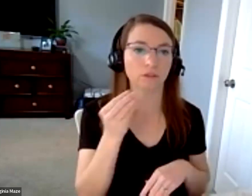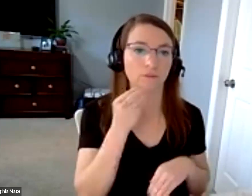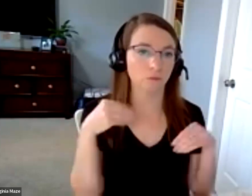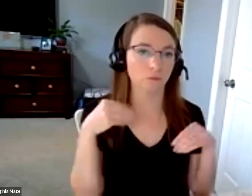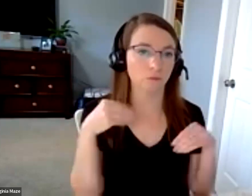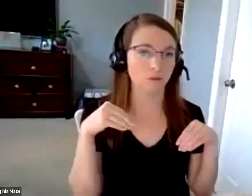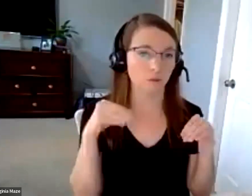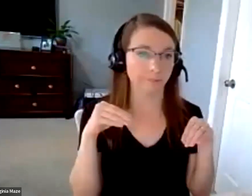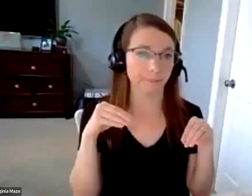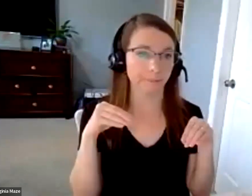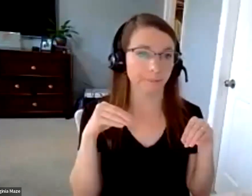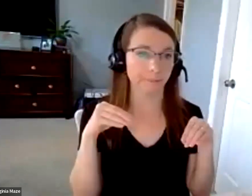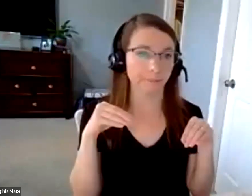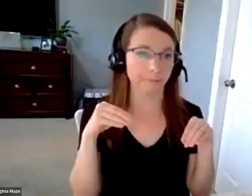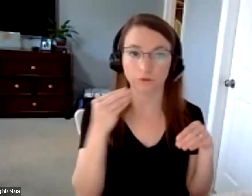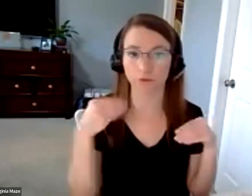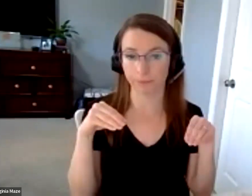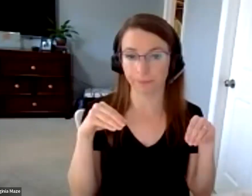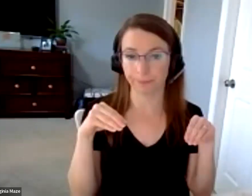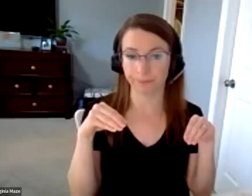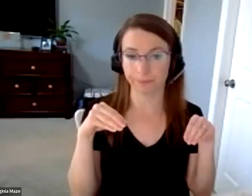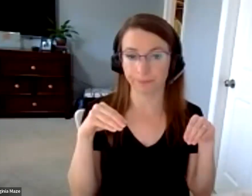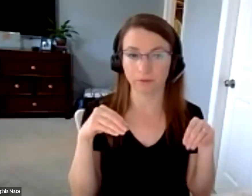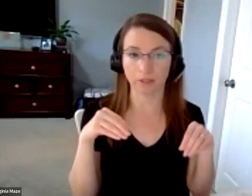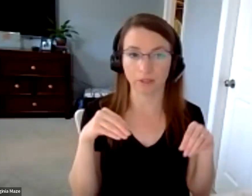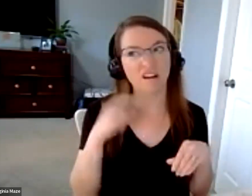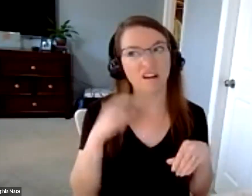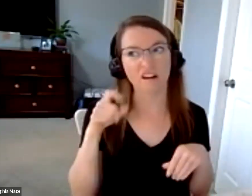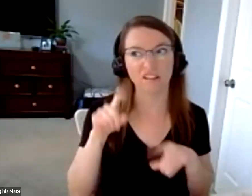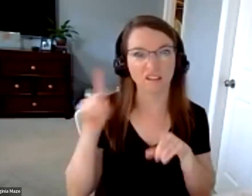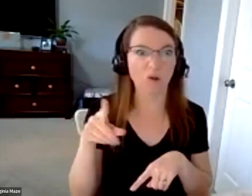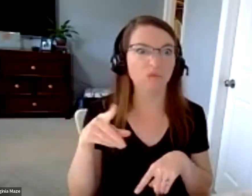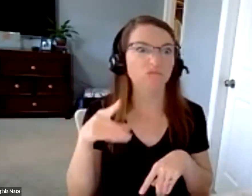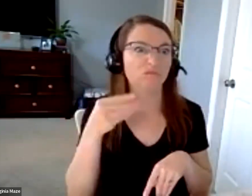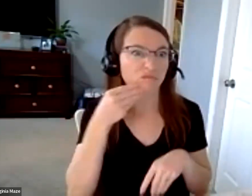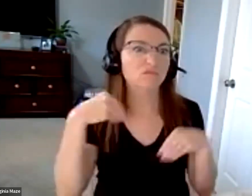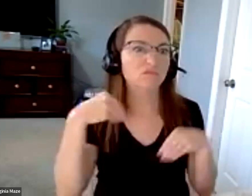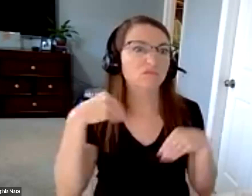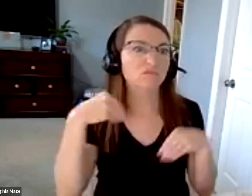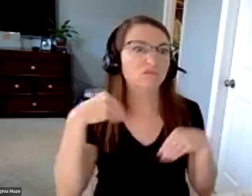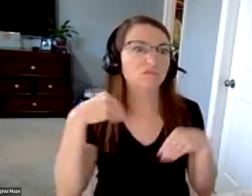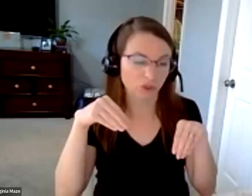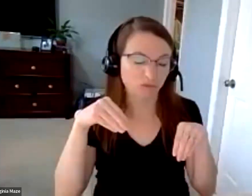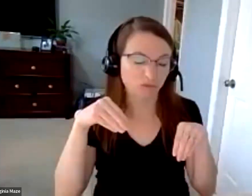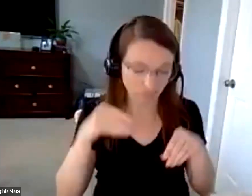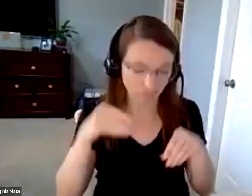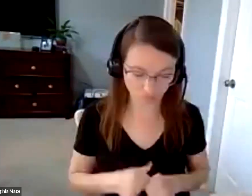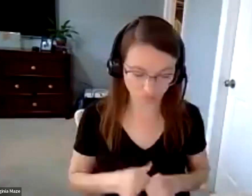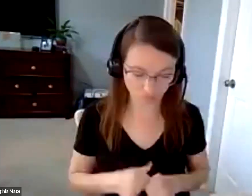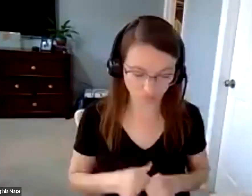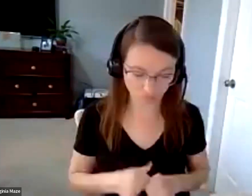store. Food store. That's grocery store. Okay. I need to go to the grocery store.